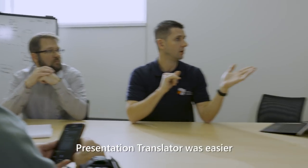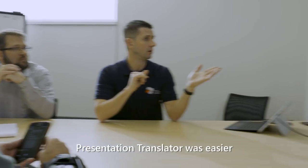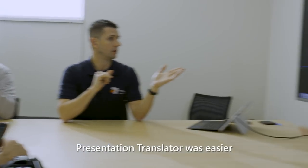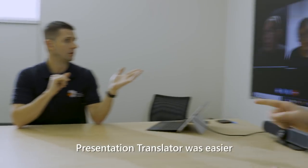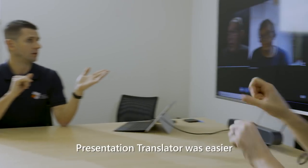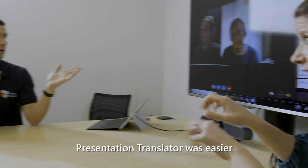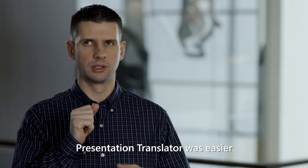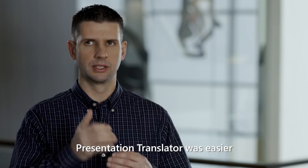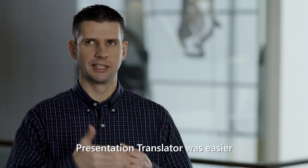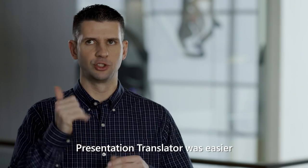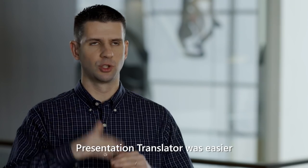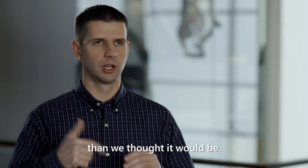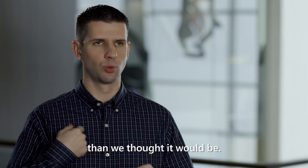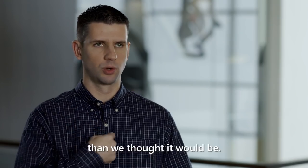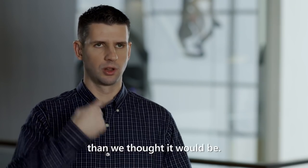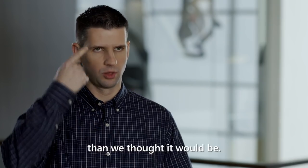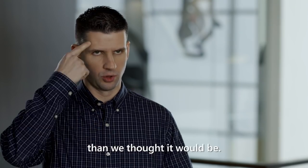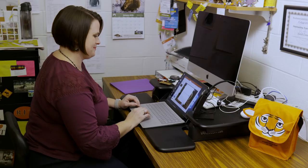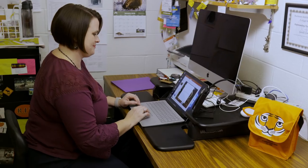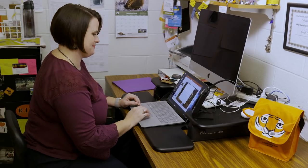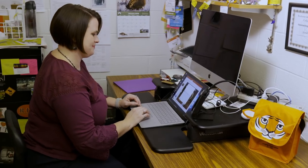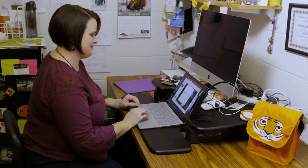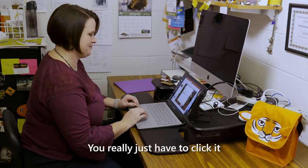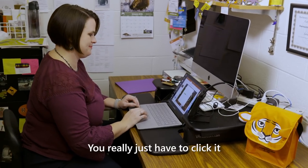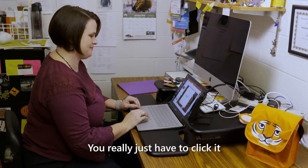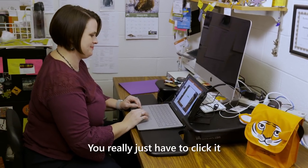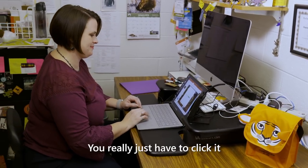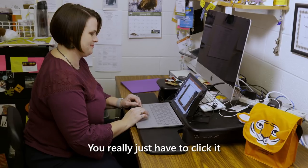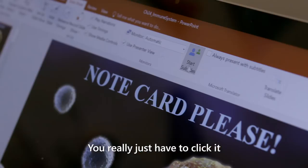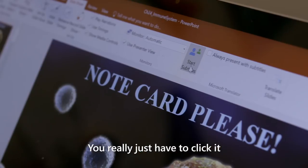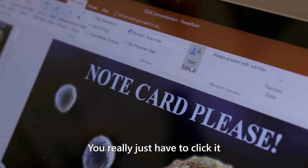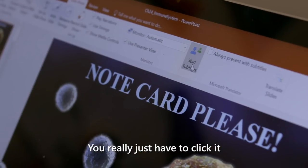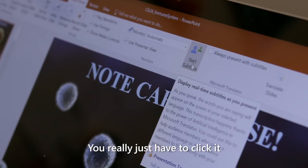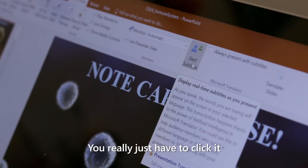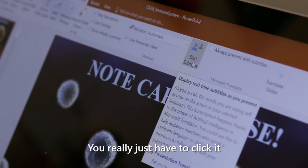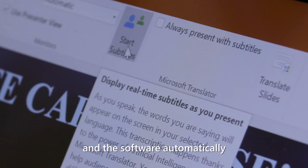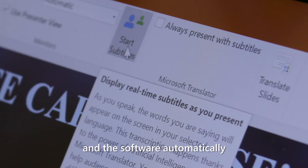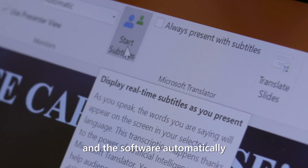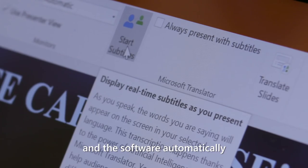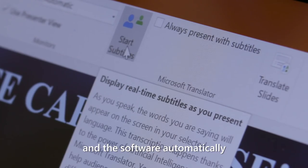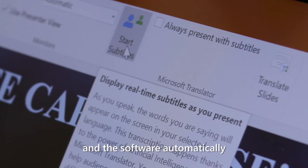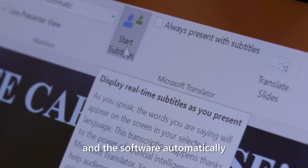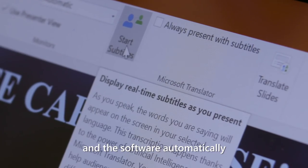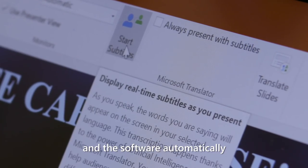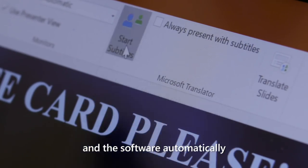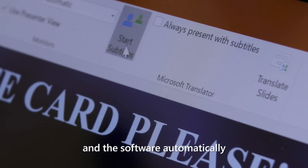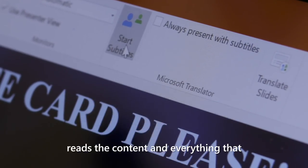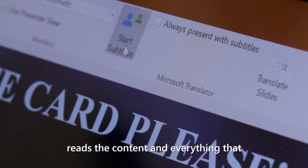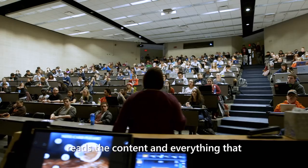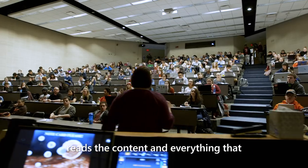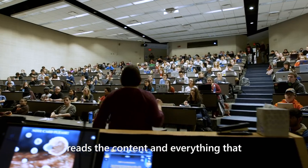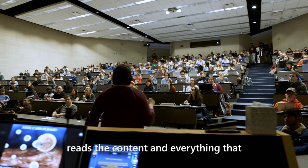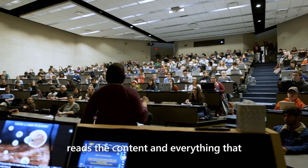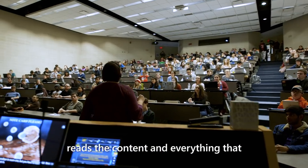Presentation Translator was easier than we thought it would be. You really just have to click it, and the software automatically